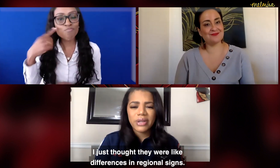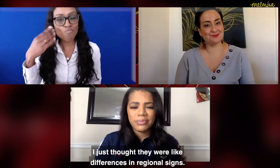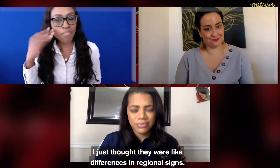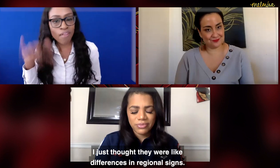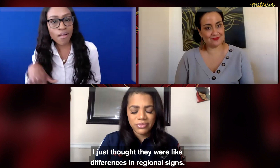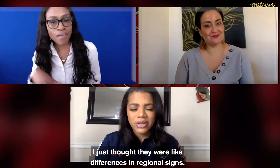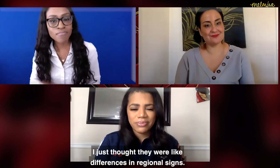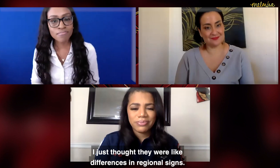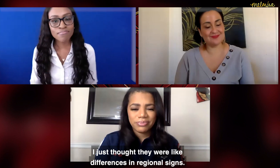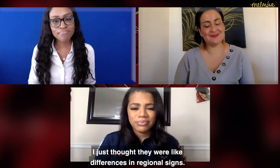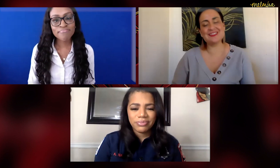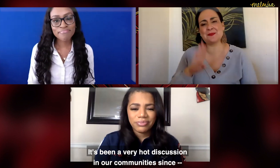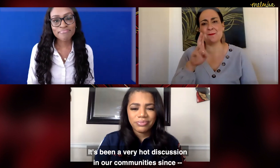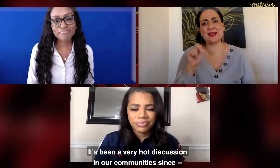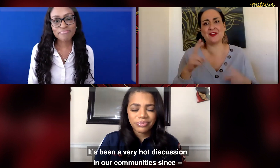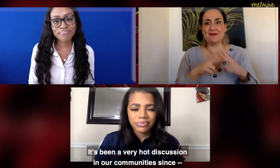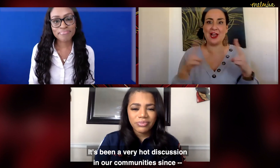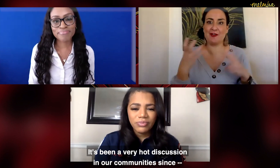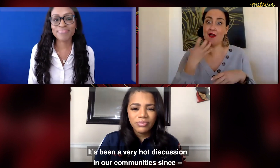Right, right.